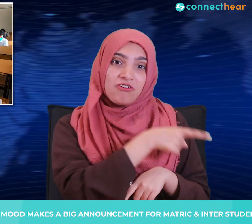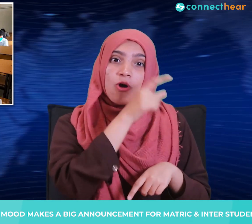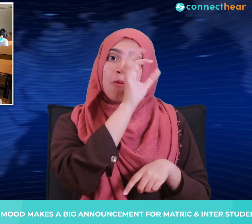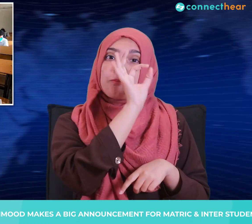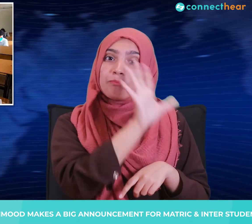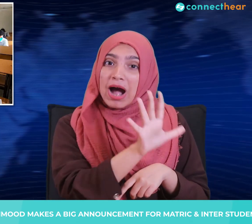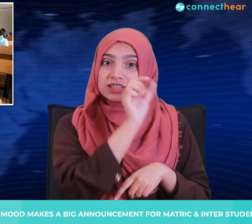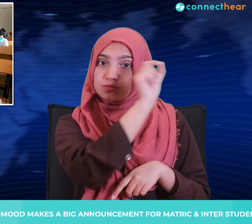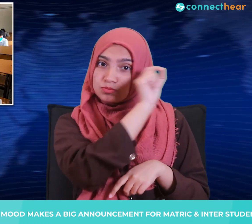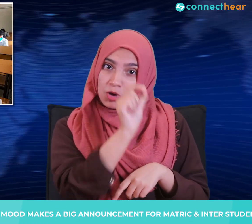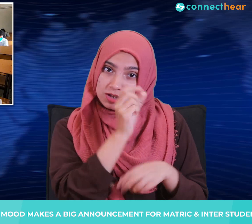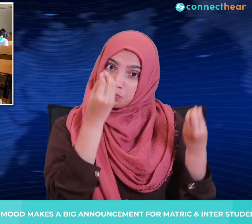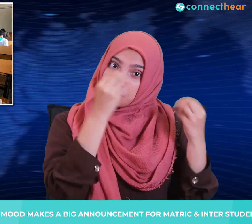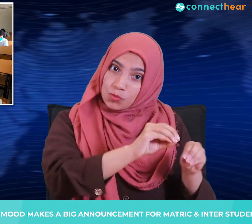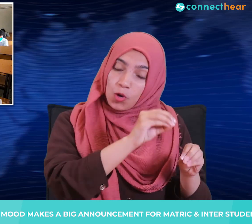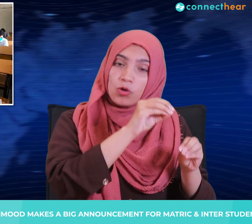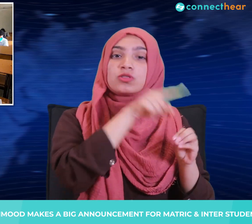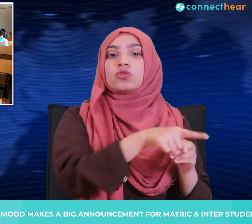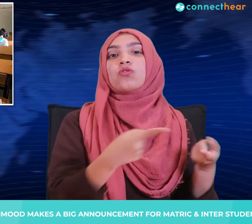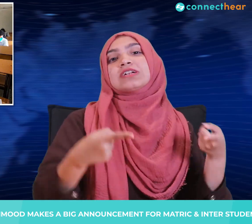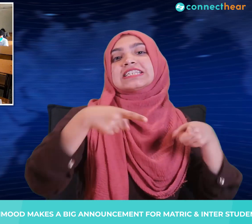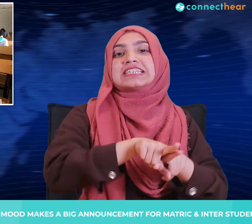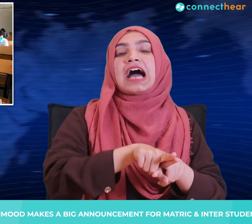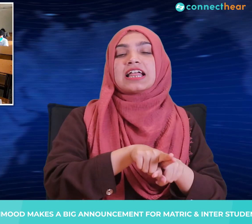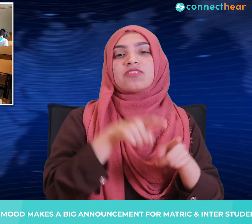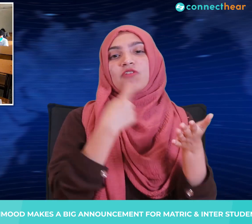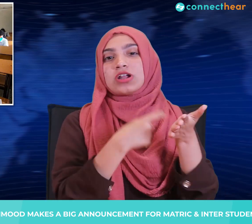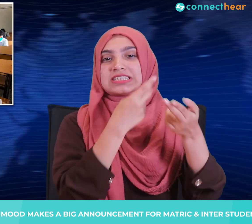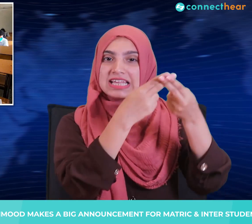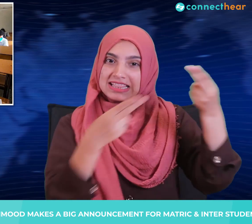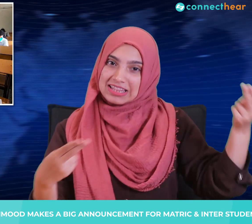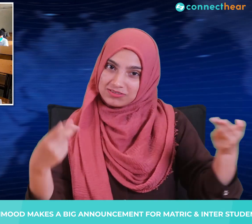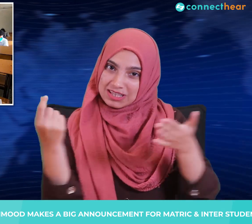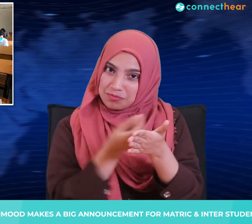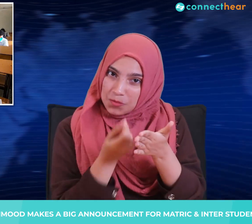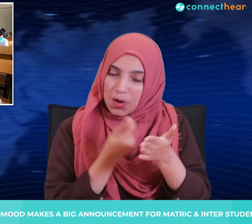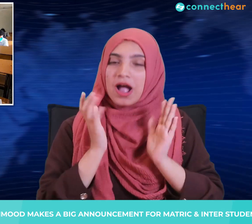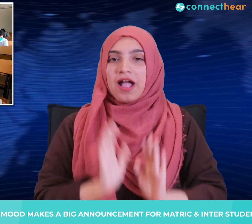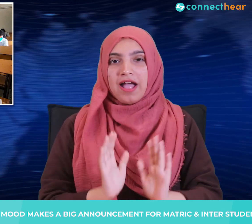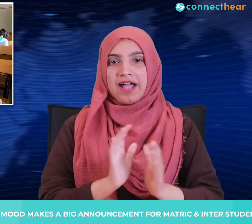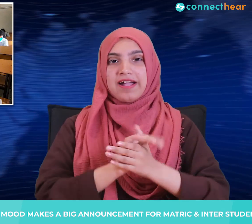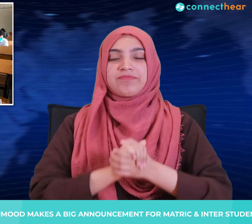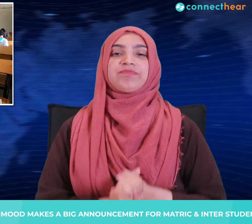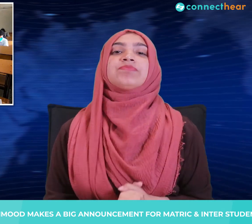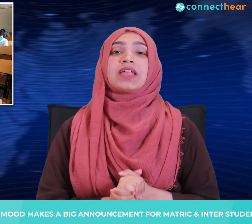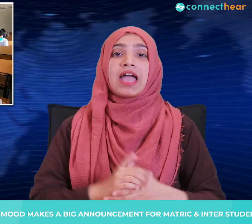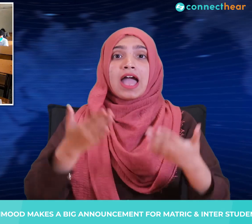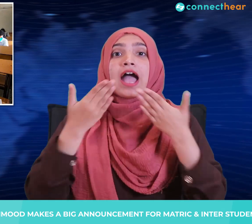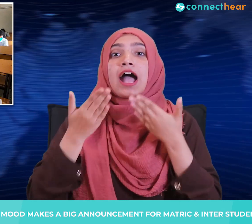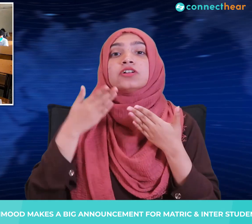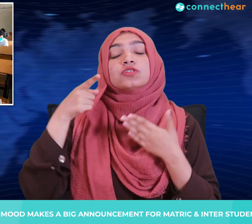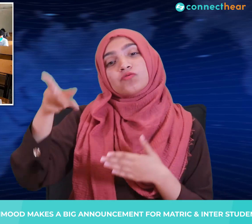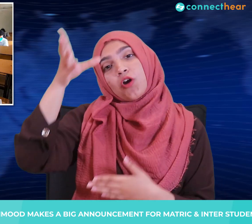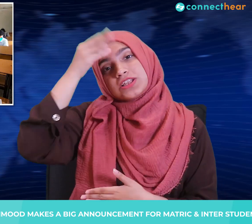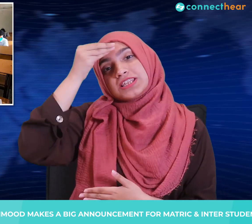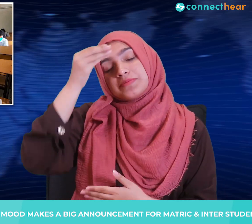in addition to the 5% extra marks. Besides, the Education Ministry said that schools would